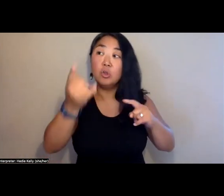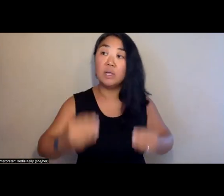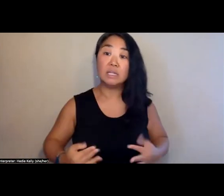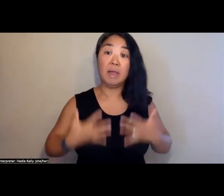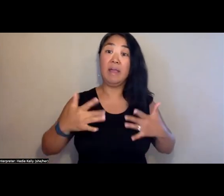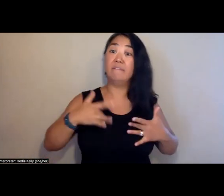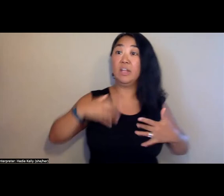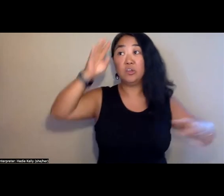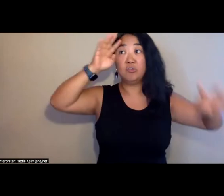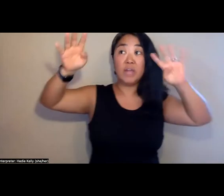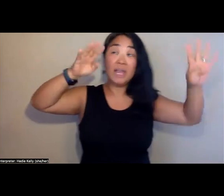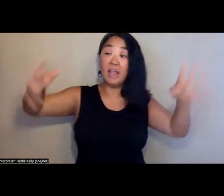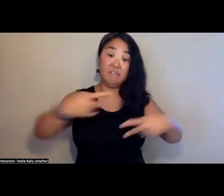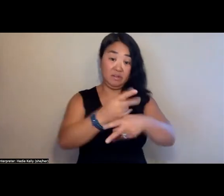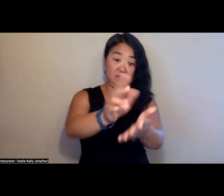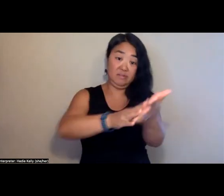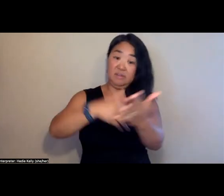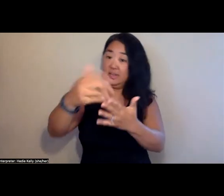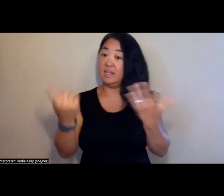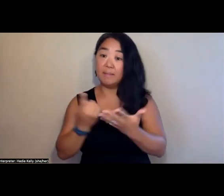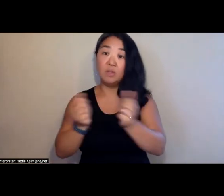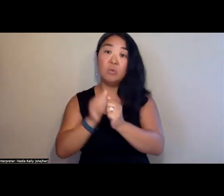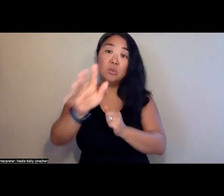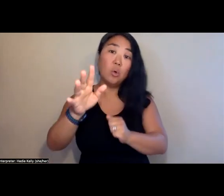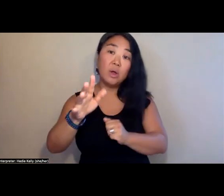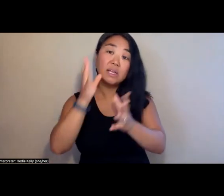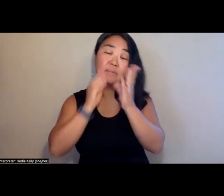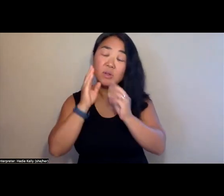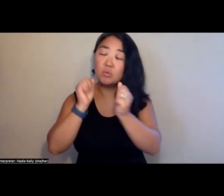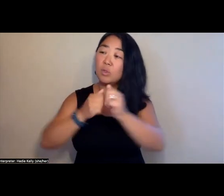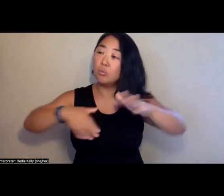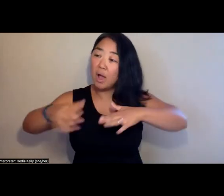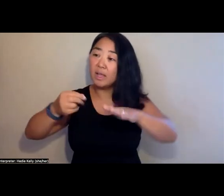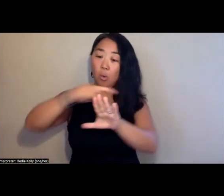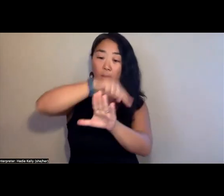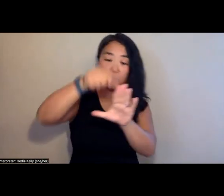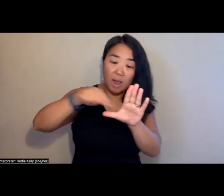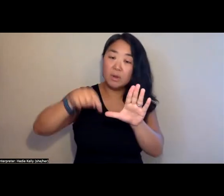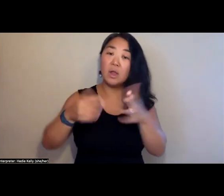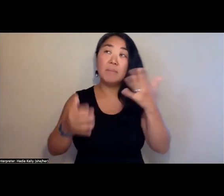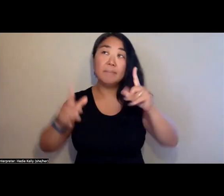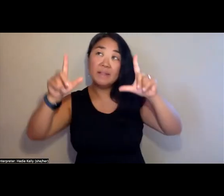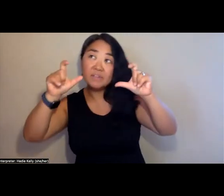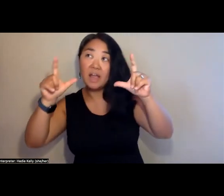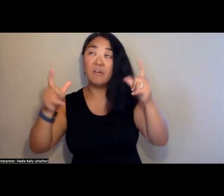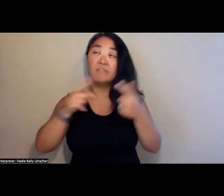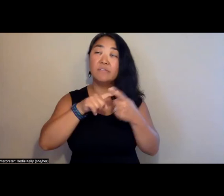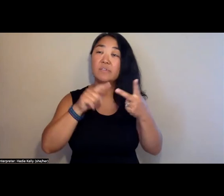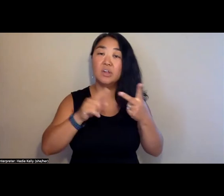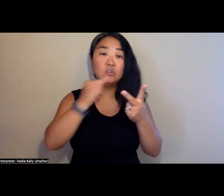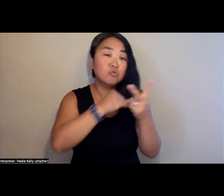output based on your experience on the perimeter walk or about walking in general, whether it be a photograph, a drawing, a